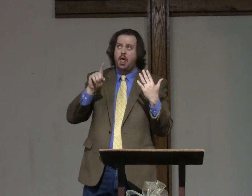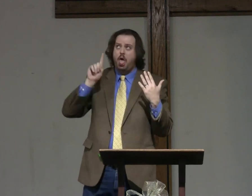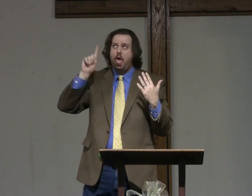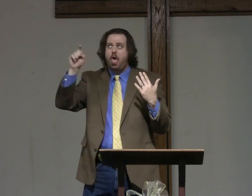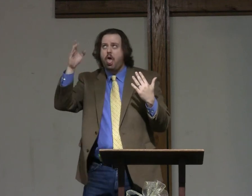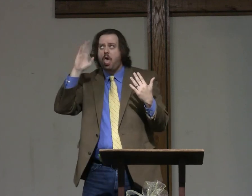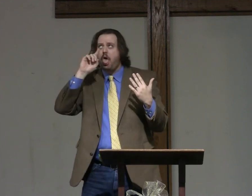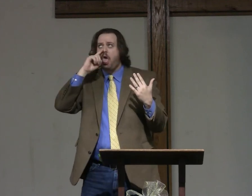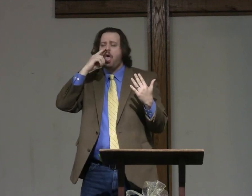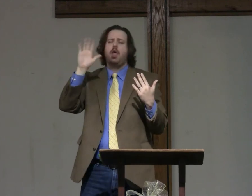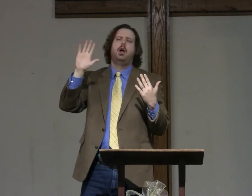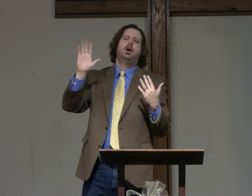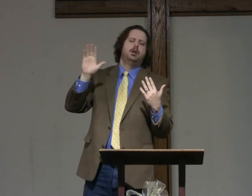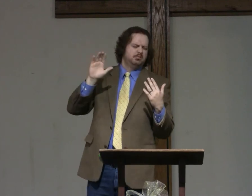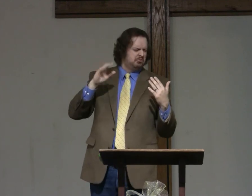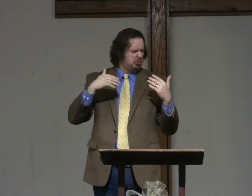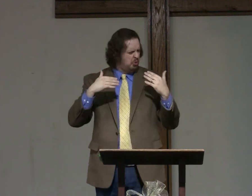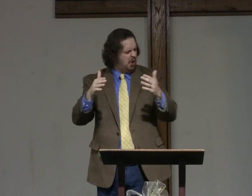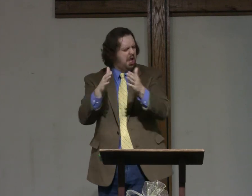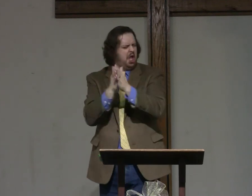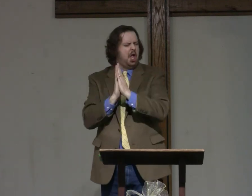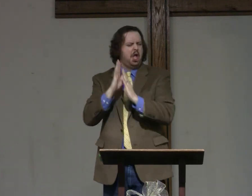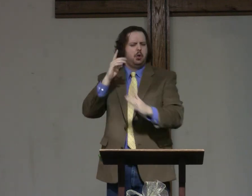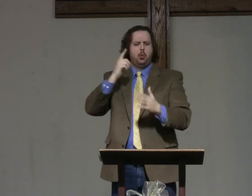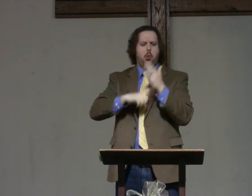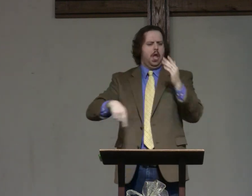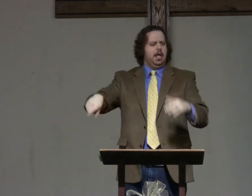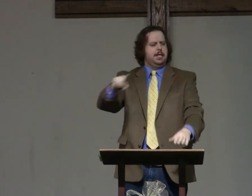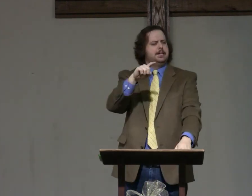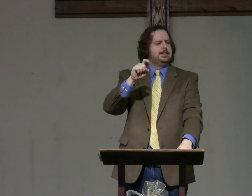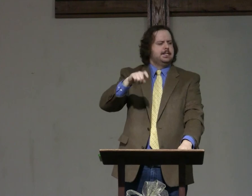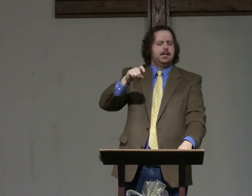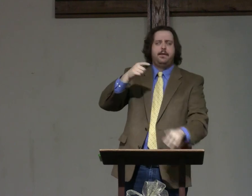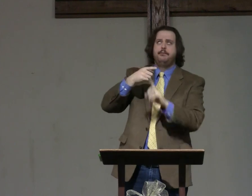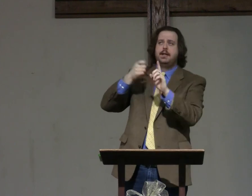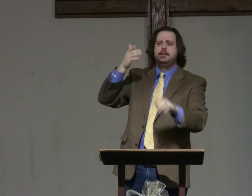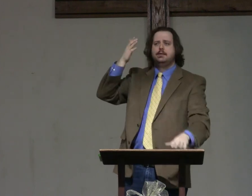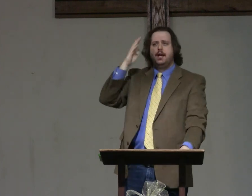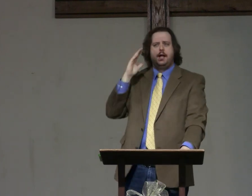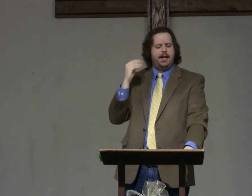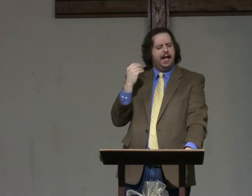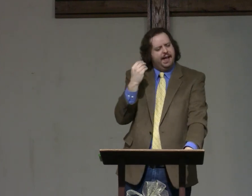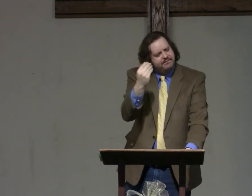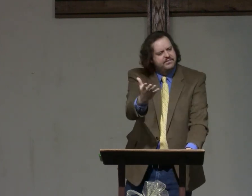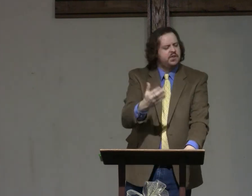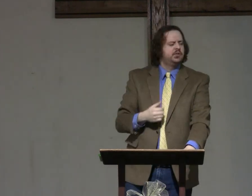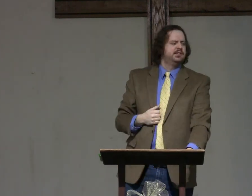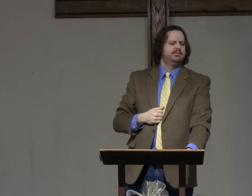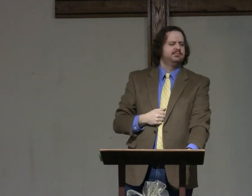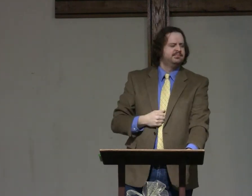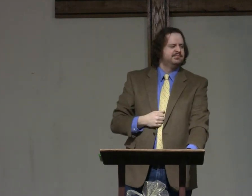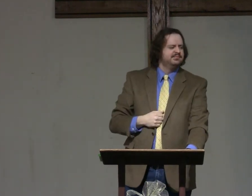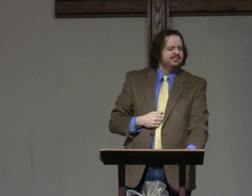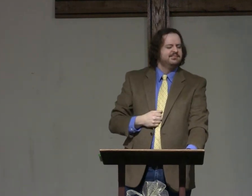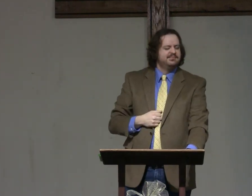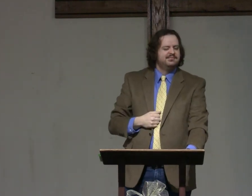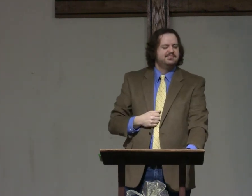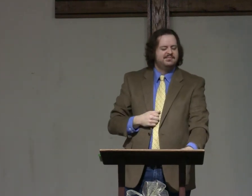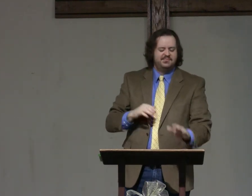So if you think about all the things that you need, go ahead and ask God what you need. He'll give it to